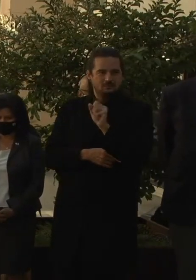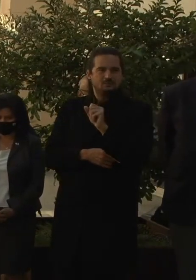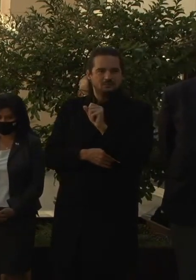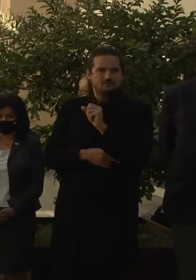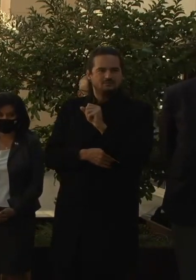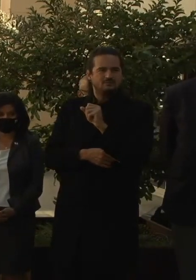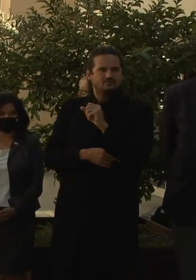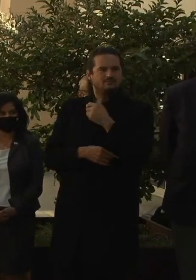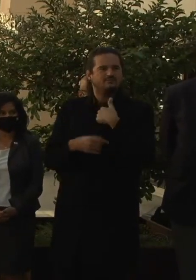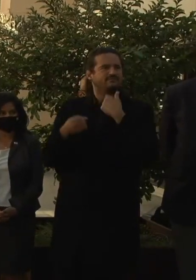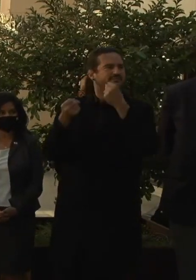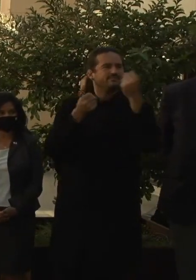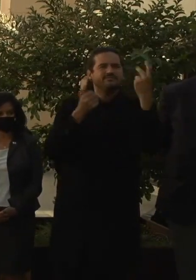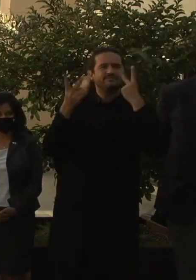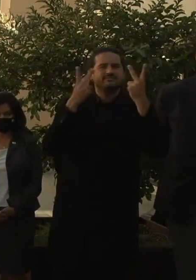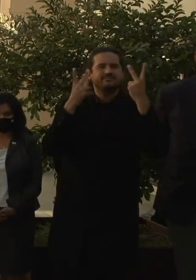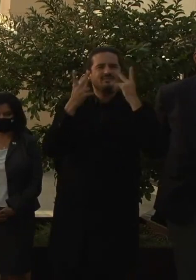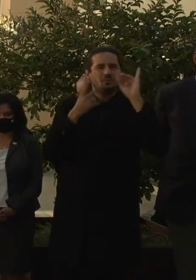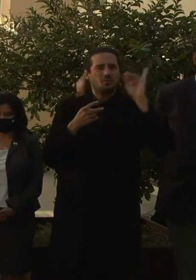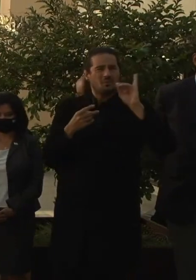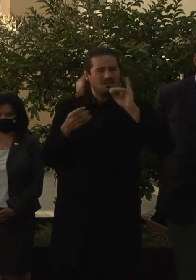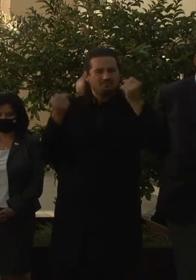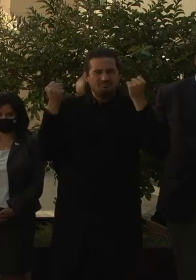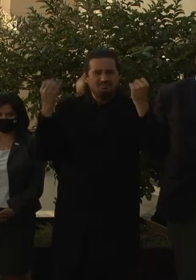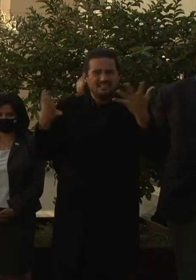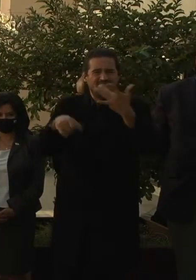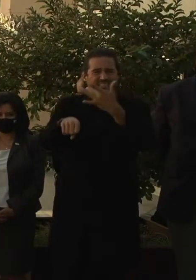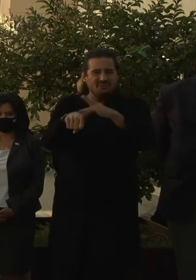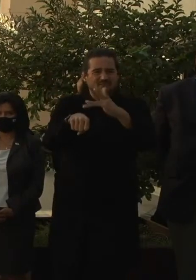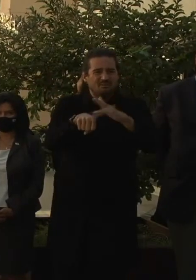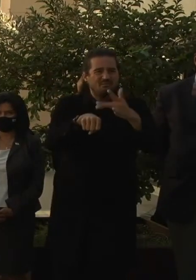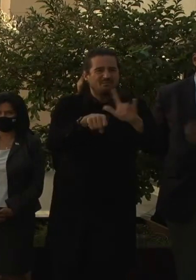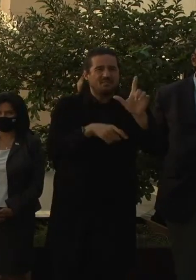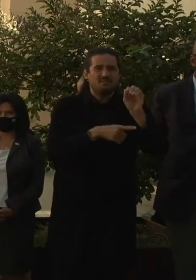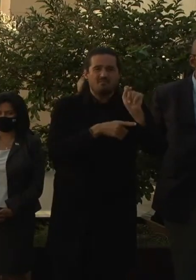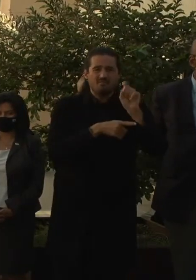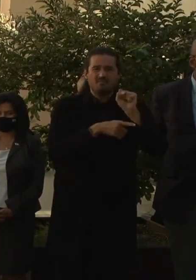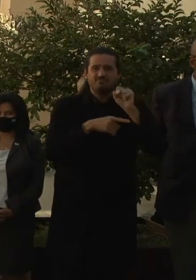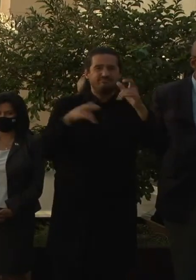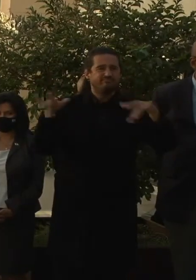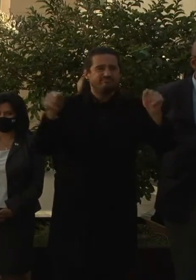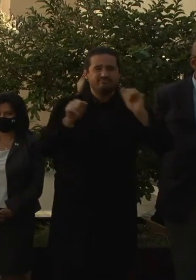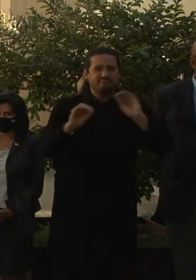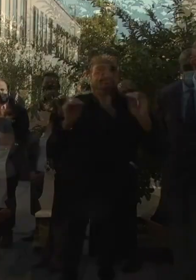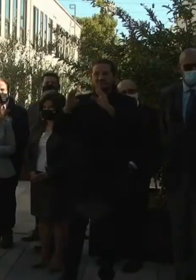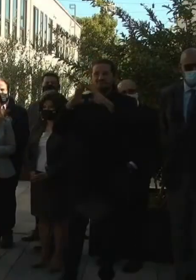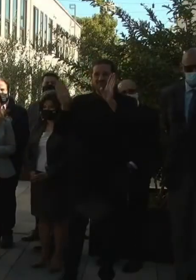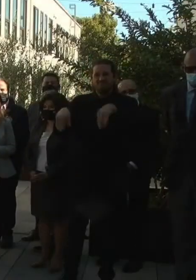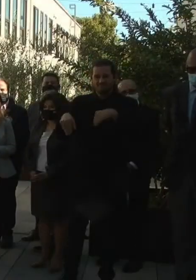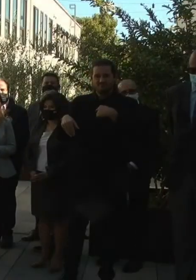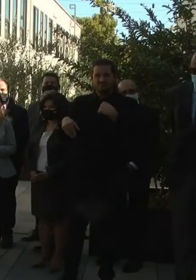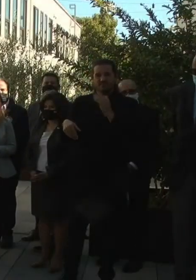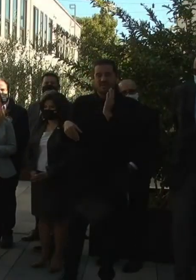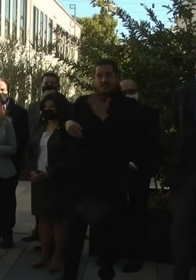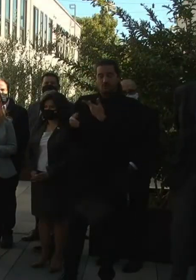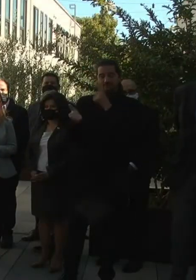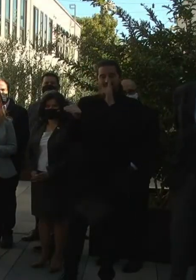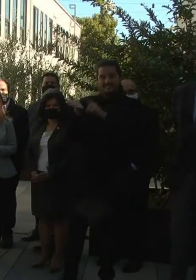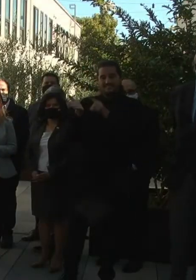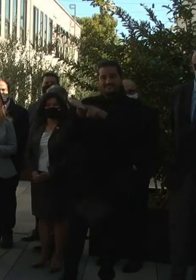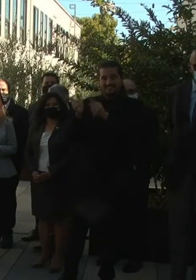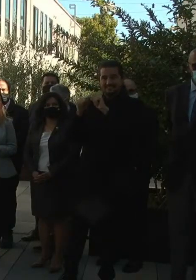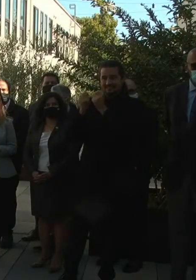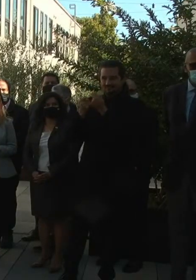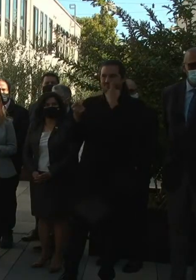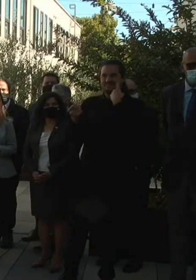those empty lots are supposed to be affordable housing sites. And our investigative team recently did a story just about,